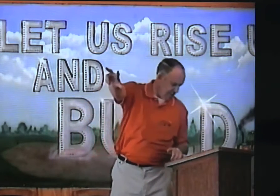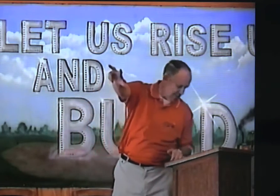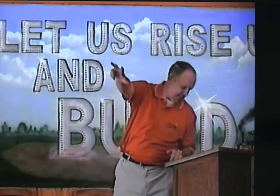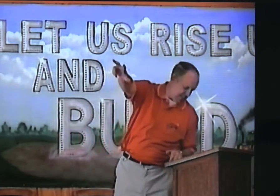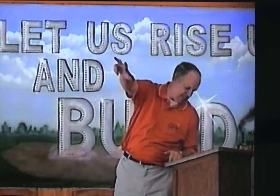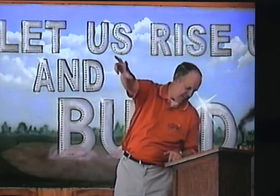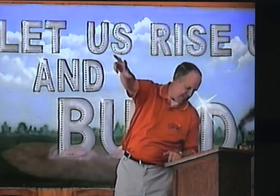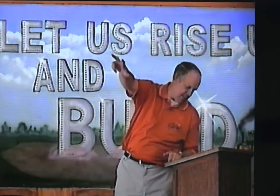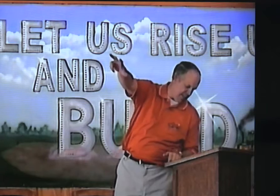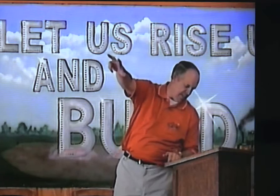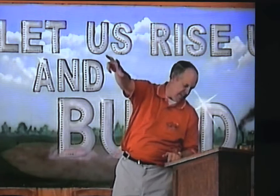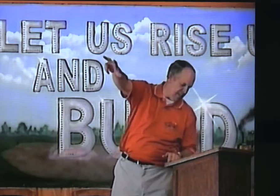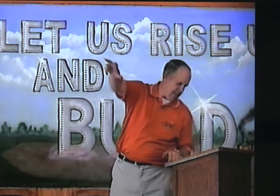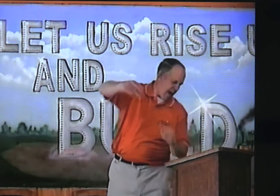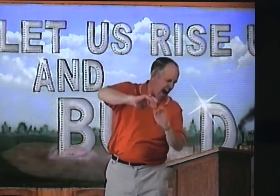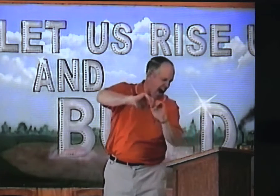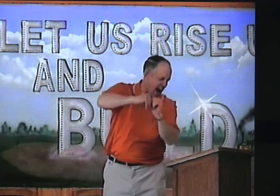Now, verse 103.